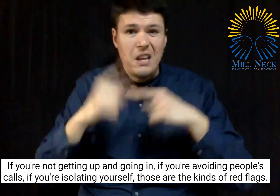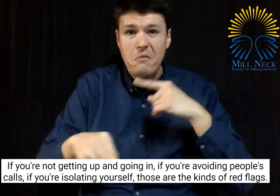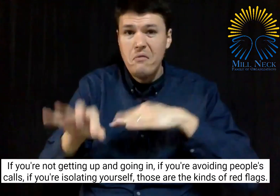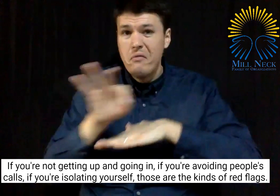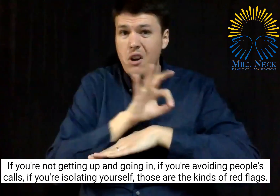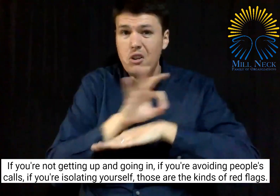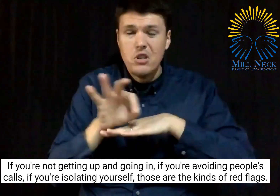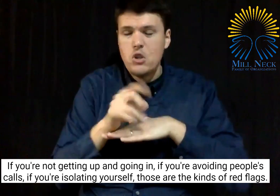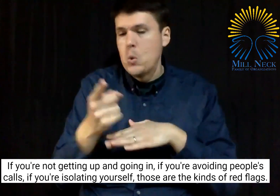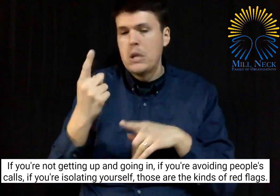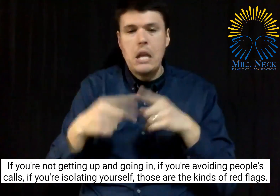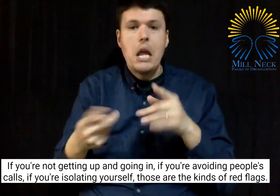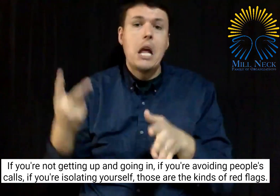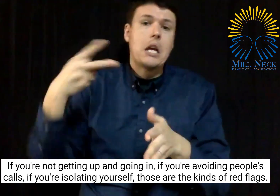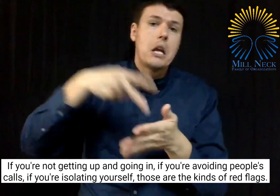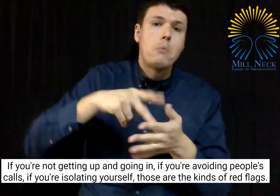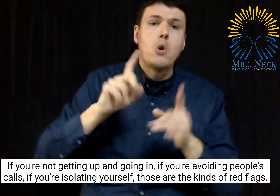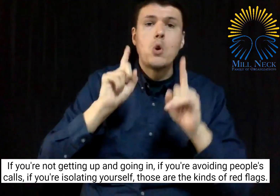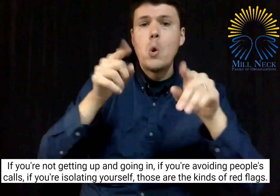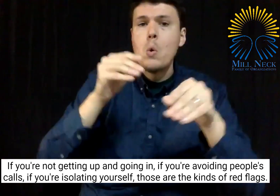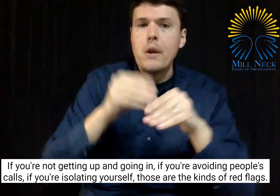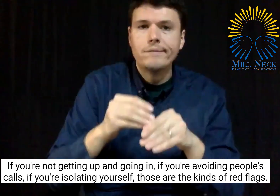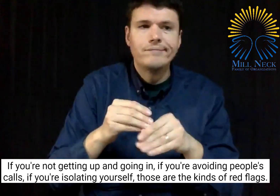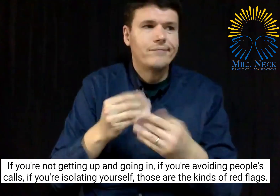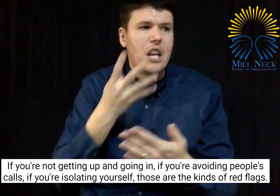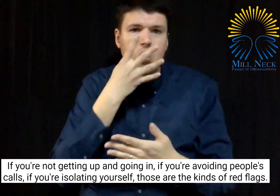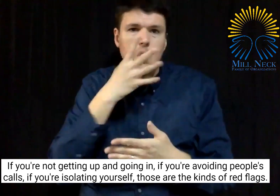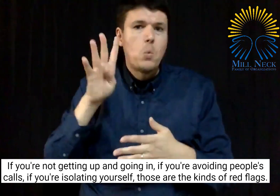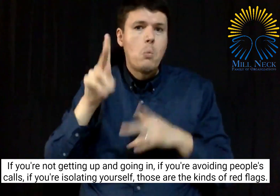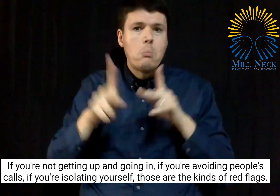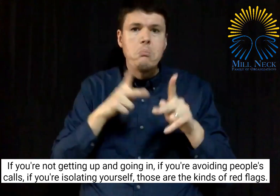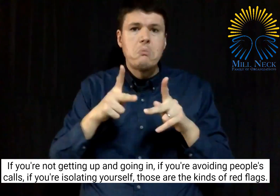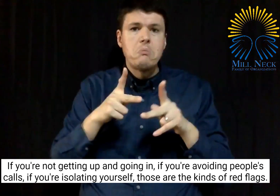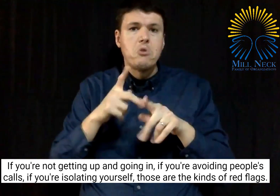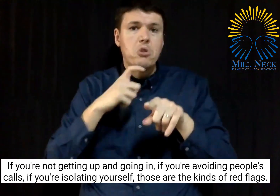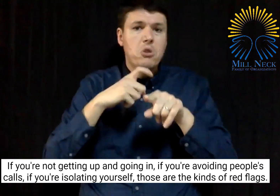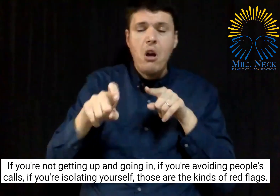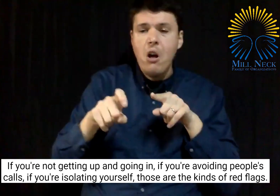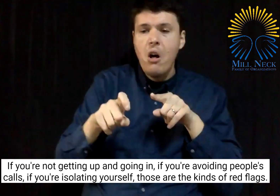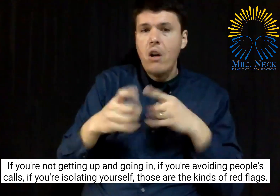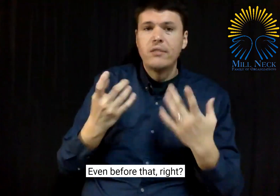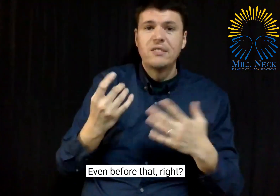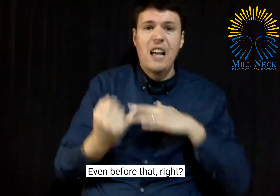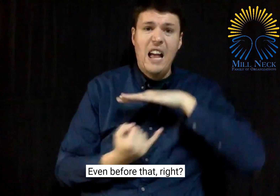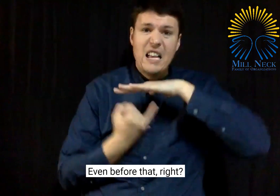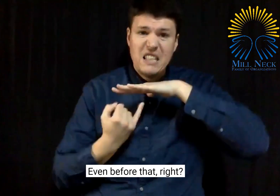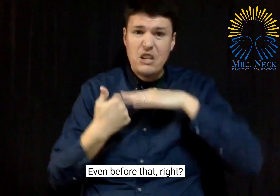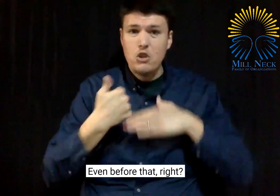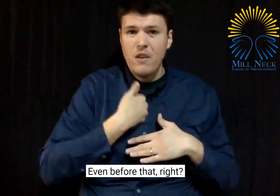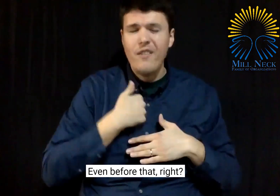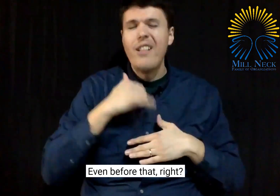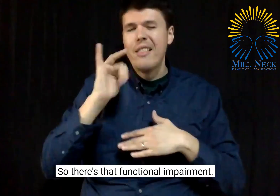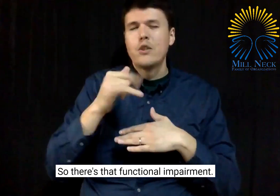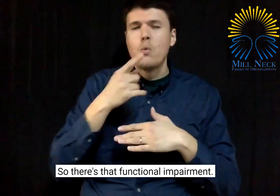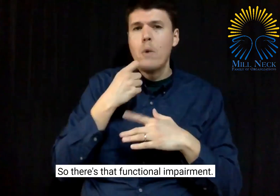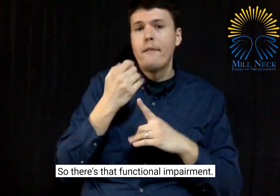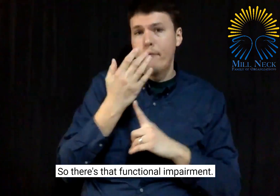up and going in, if you're avoiding people's calls, if you're isolating yourselves, those are the kind of red flags. Even before that, right, so there's that